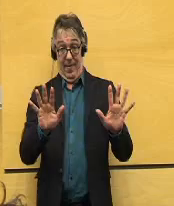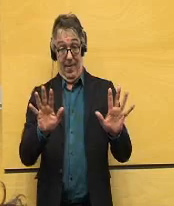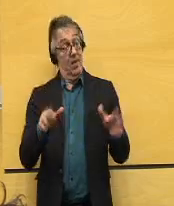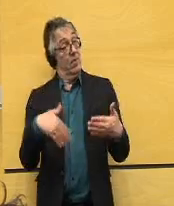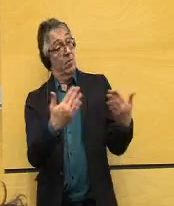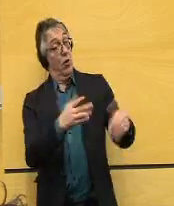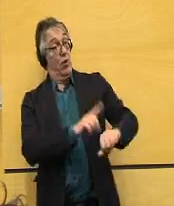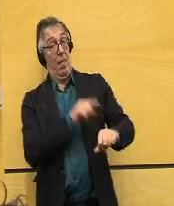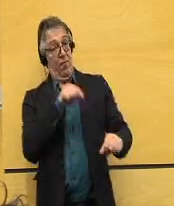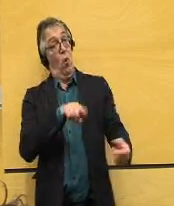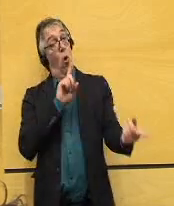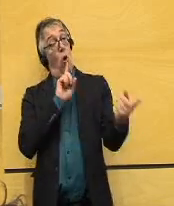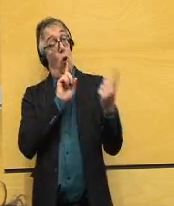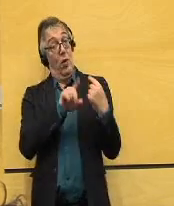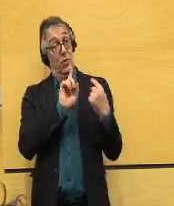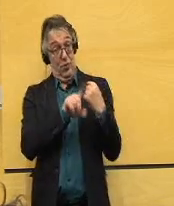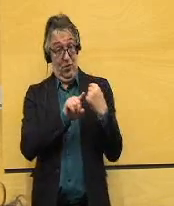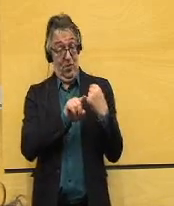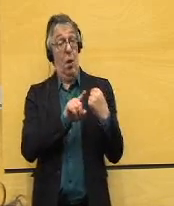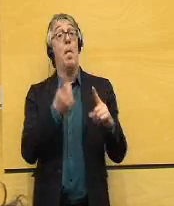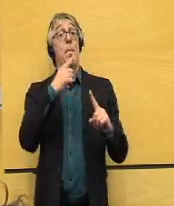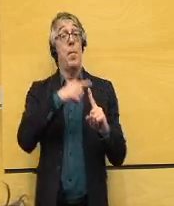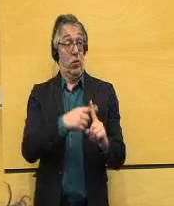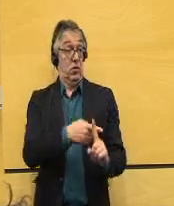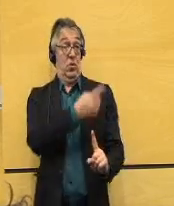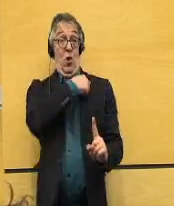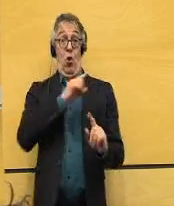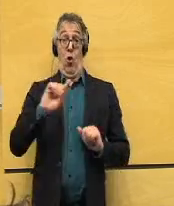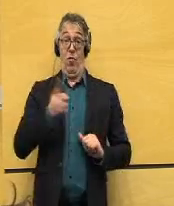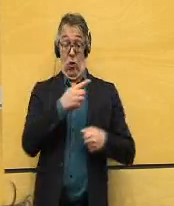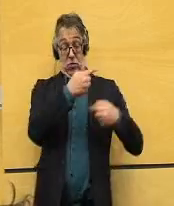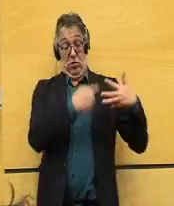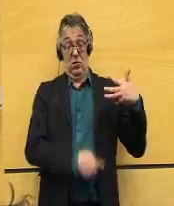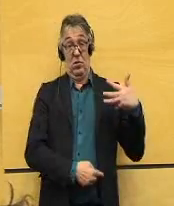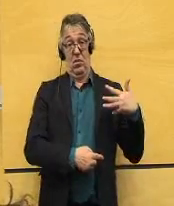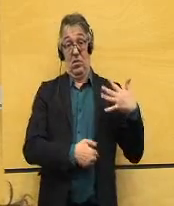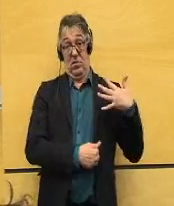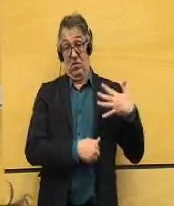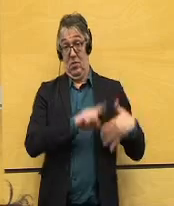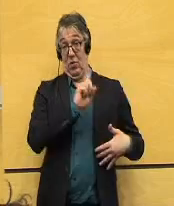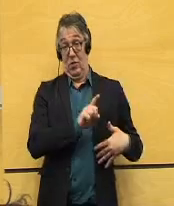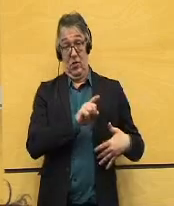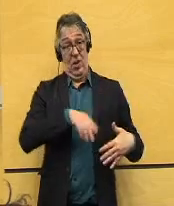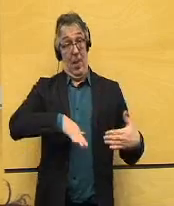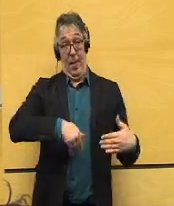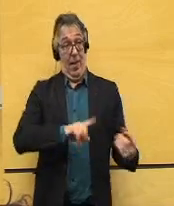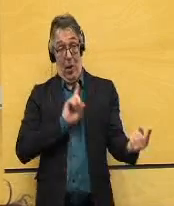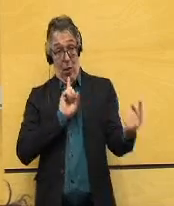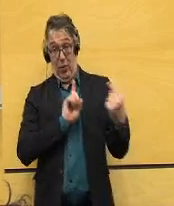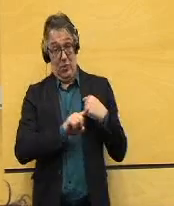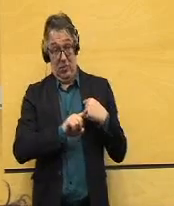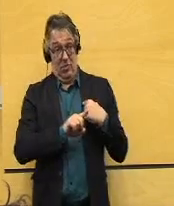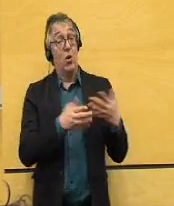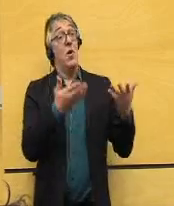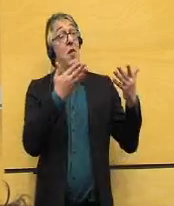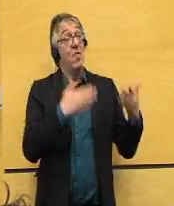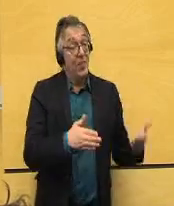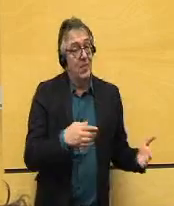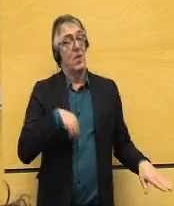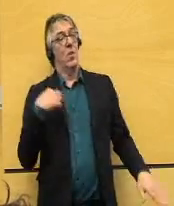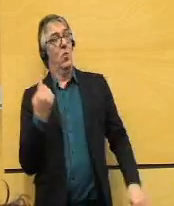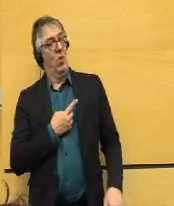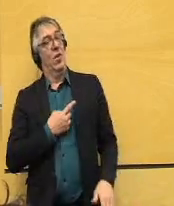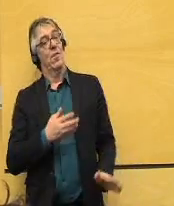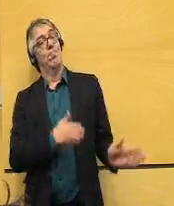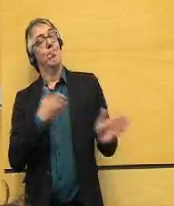questions and those which were not answered from the first cluster. We will then proceed with the third cluster of questions.